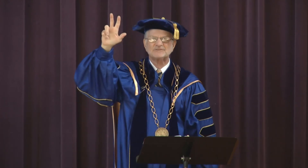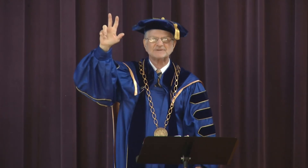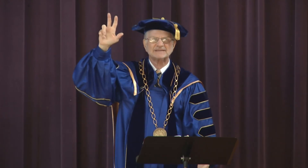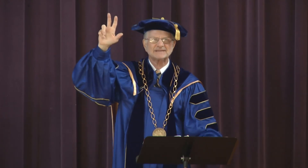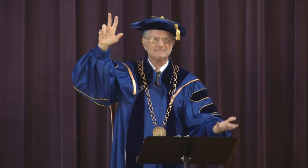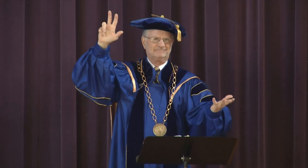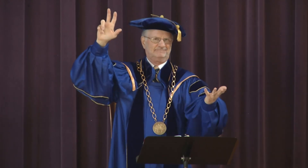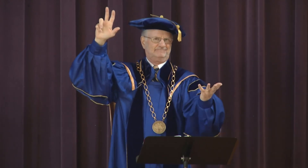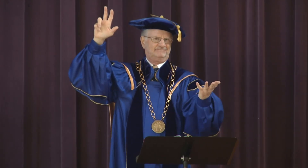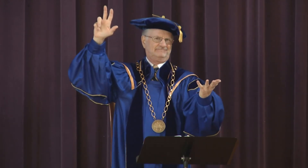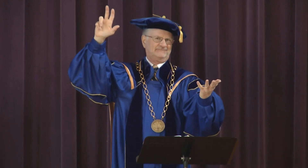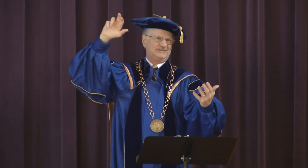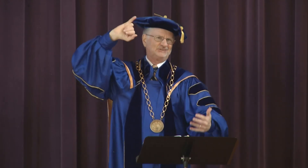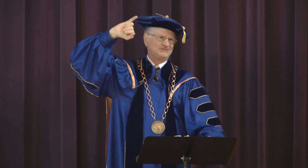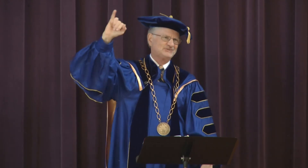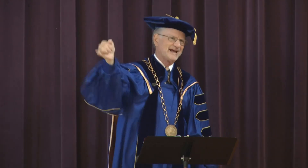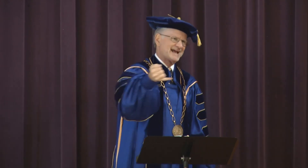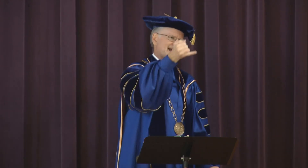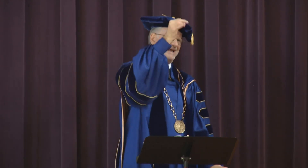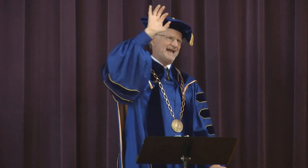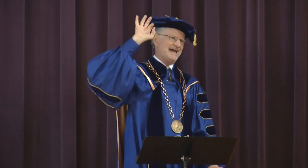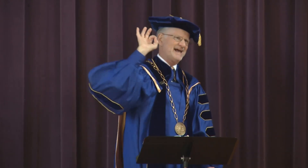And in 1963, who was president?